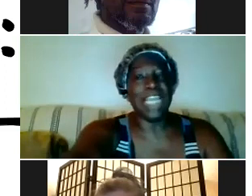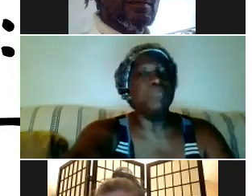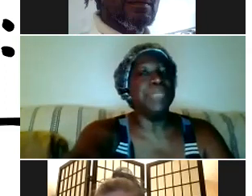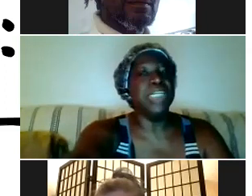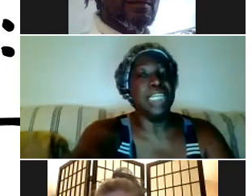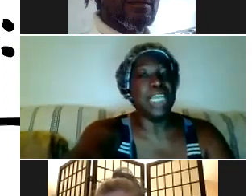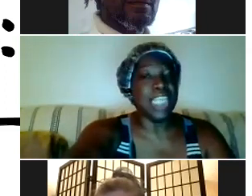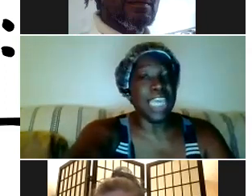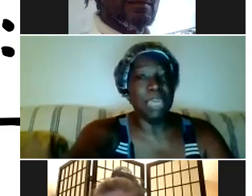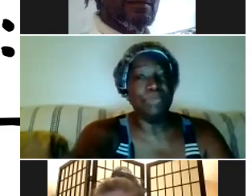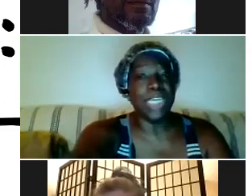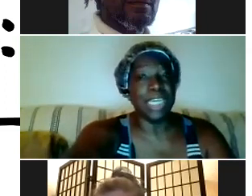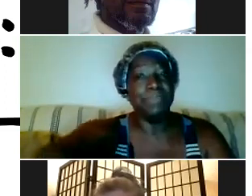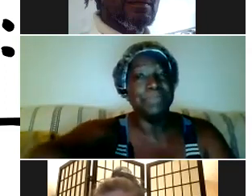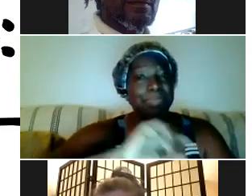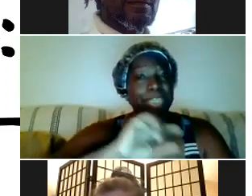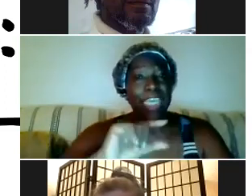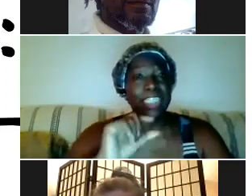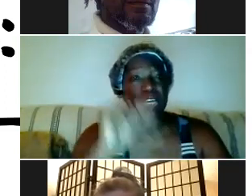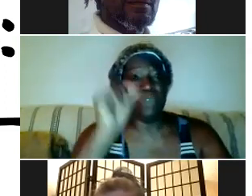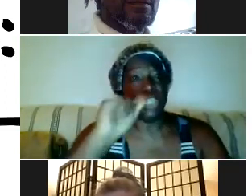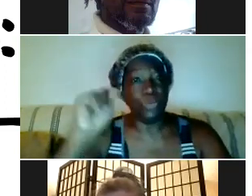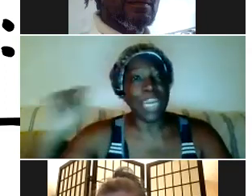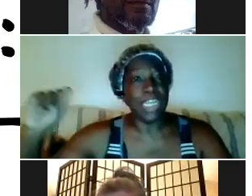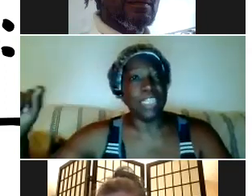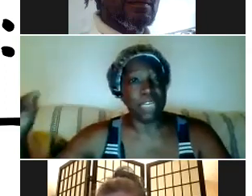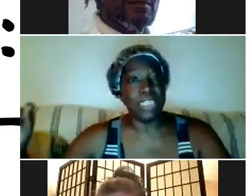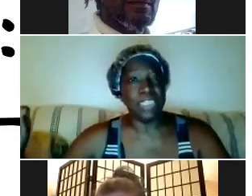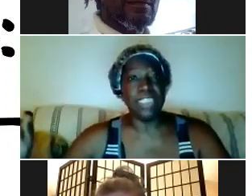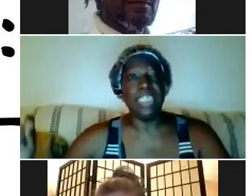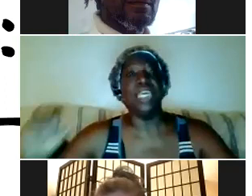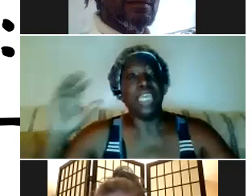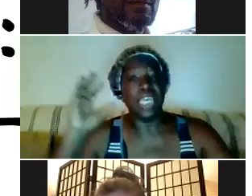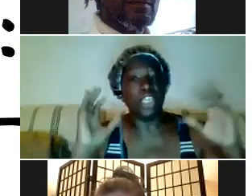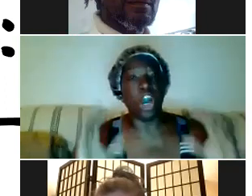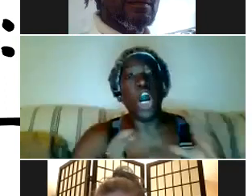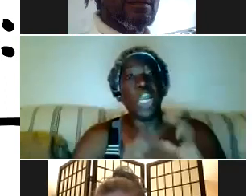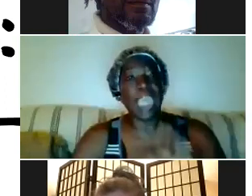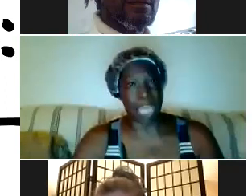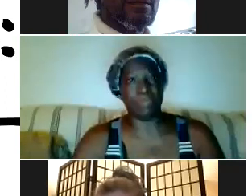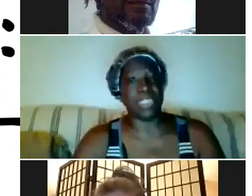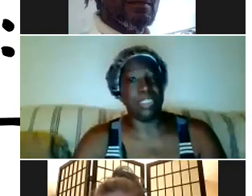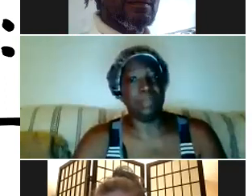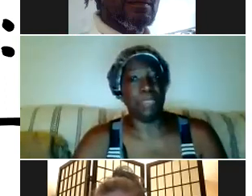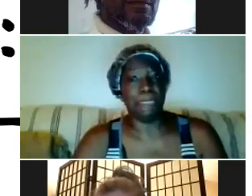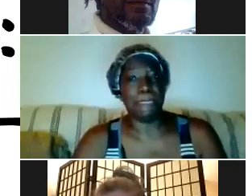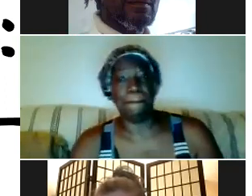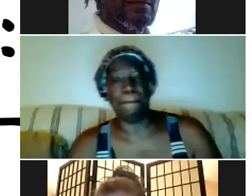I forgot to put it like that, but A.S.L, when you're writing their sentences, it's all caps.